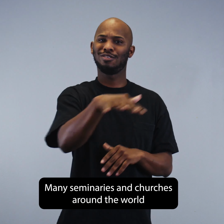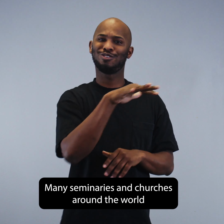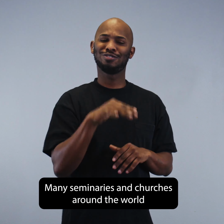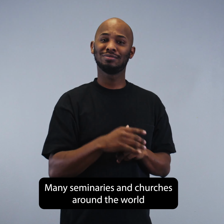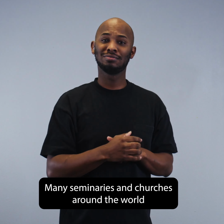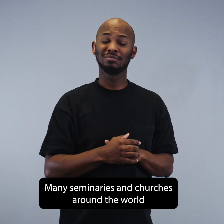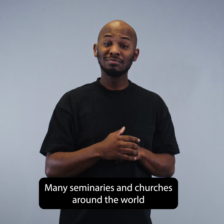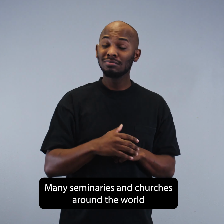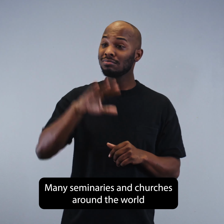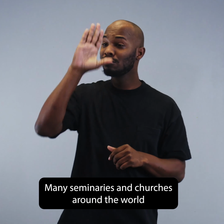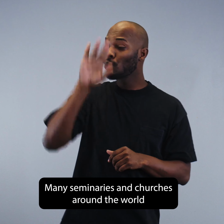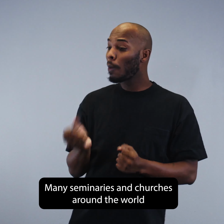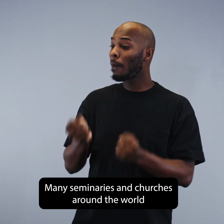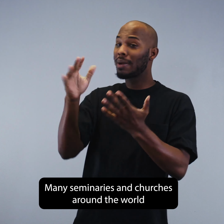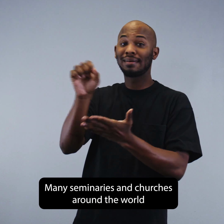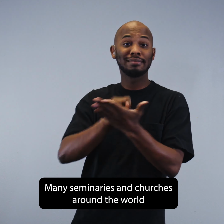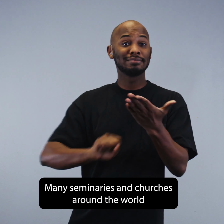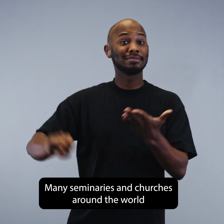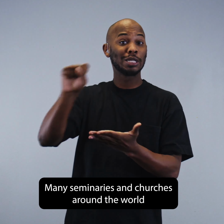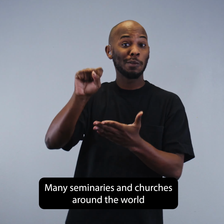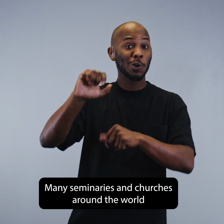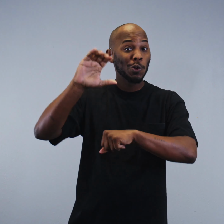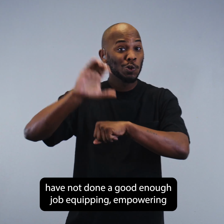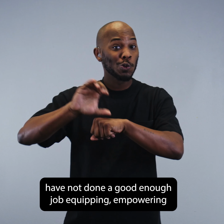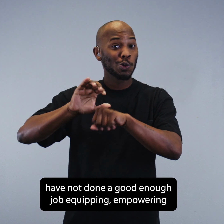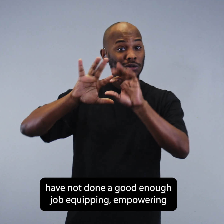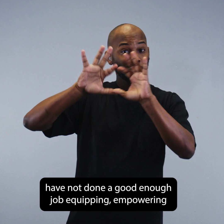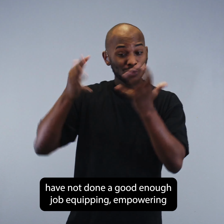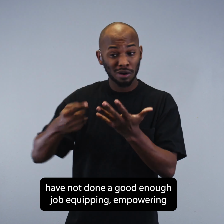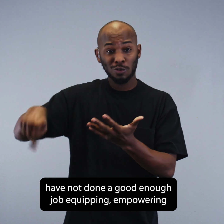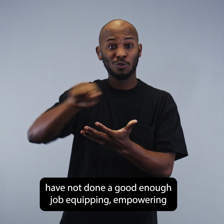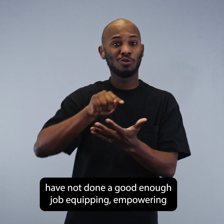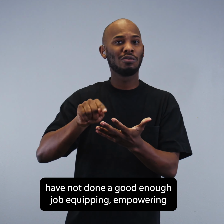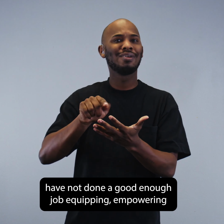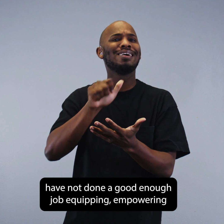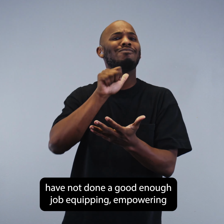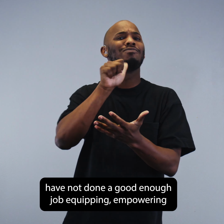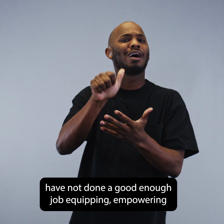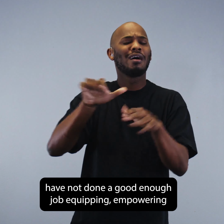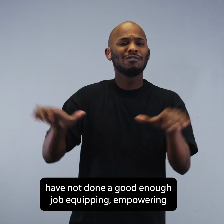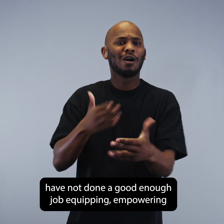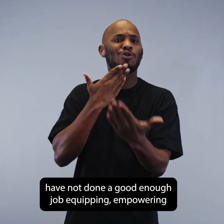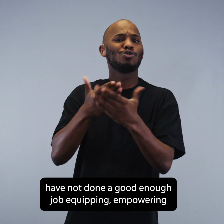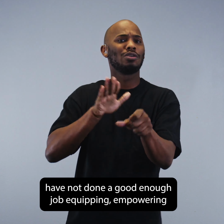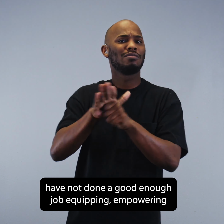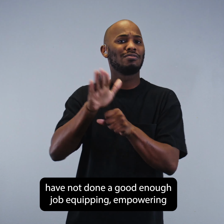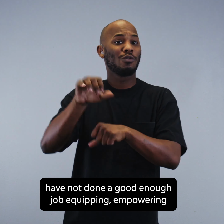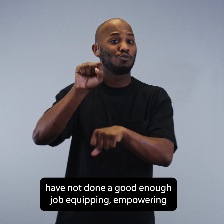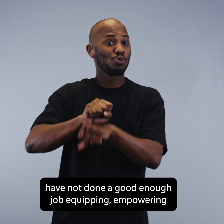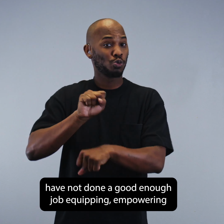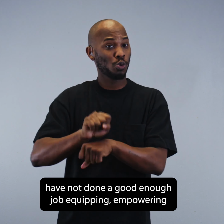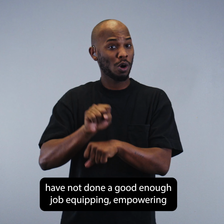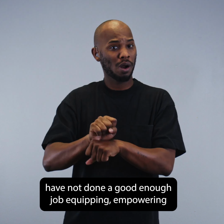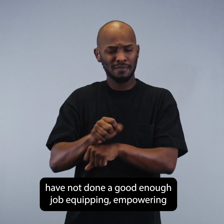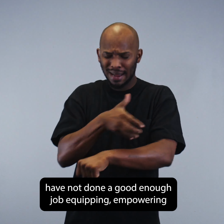Many seminaries and churches around the world have not done a good enough job equipping,